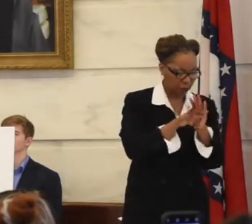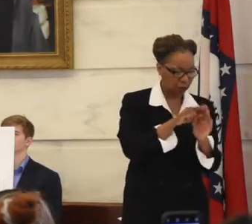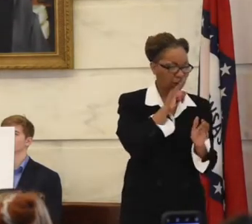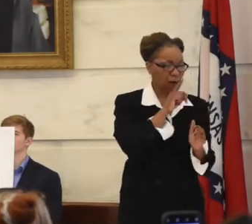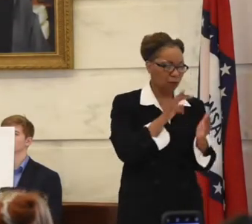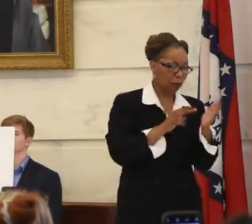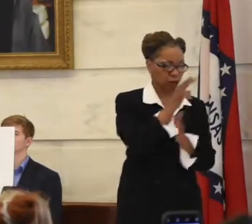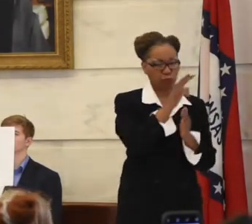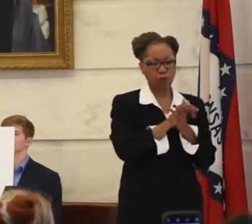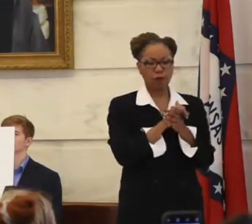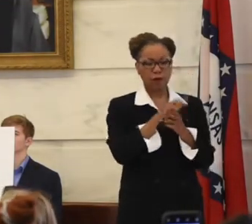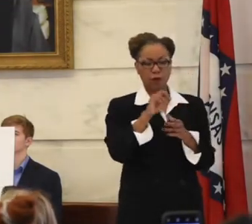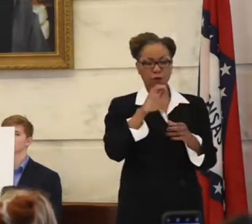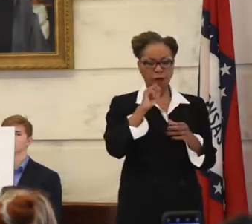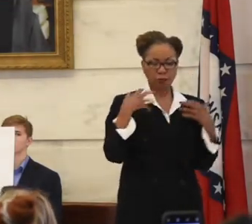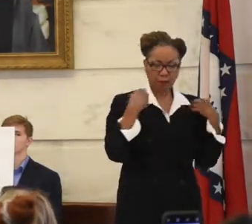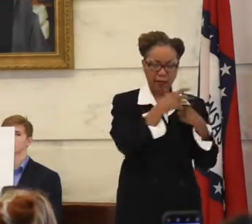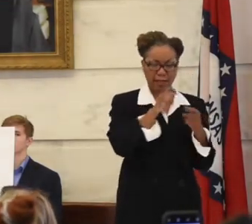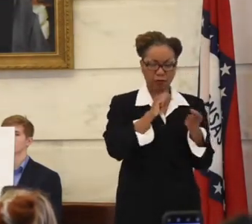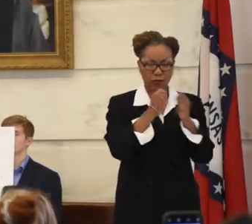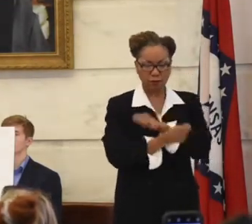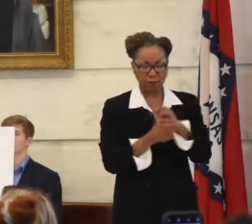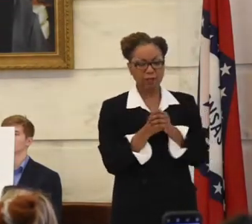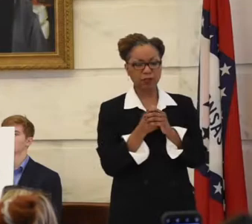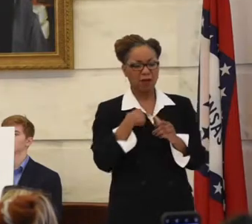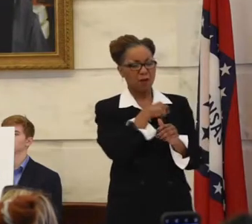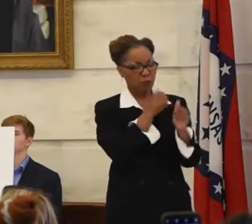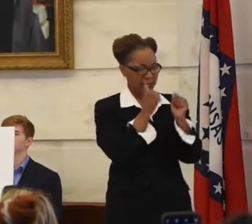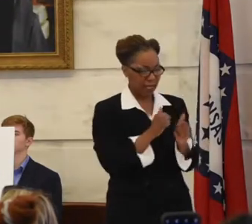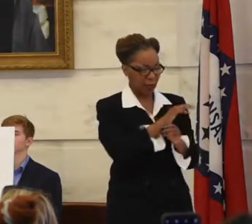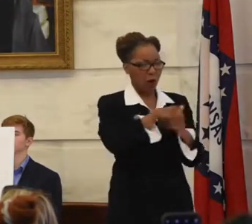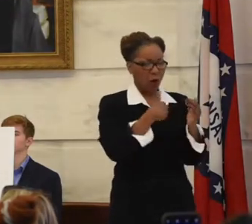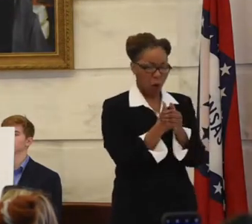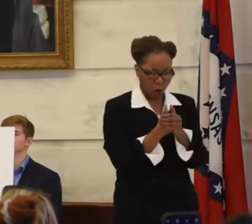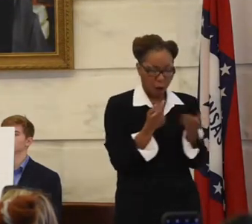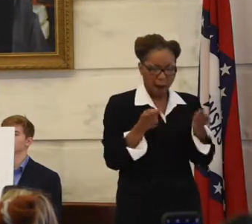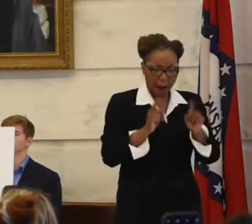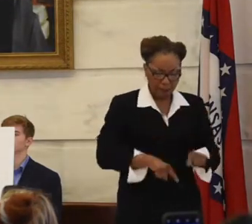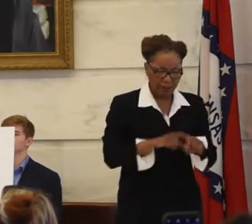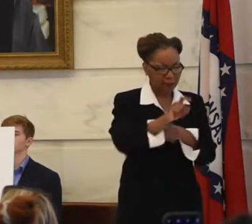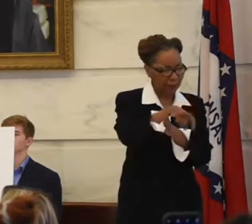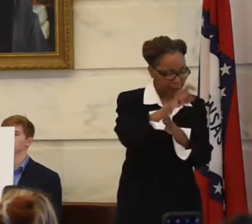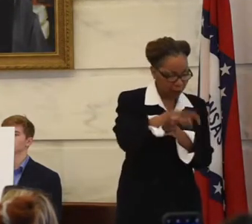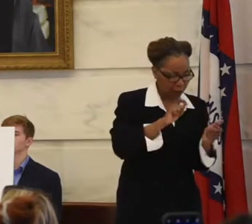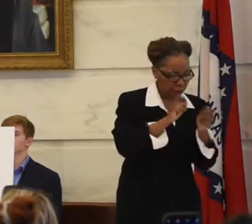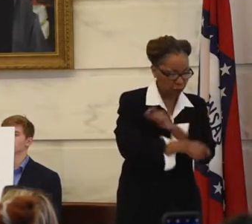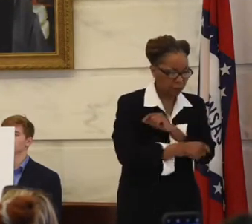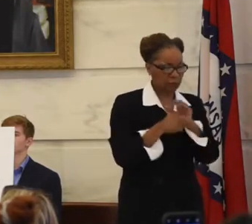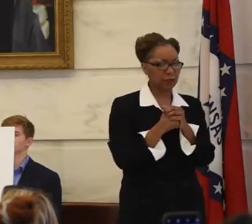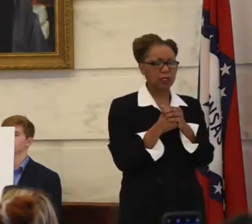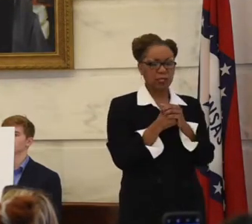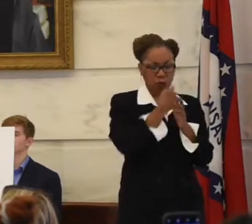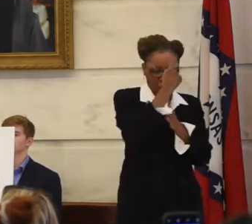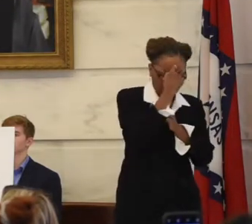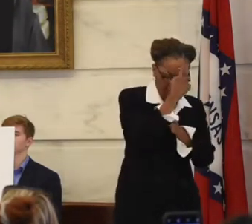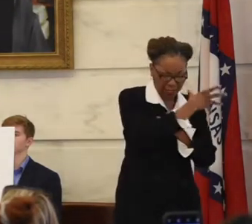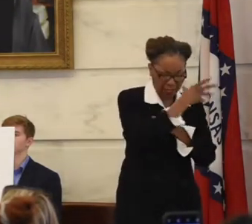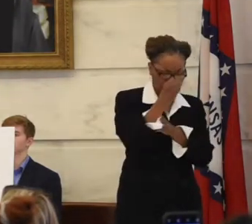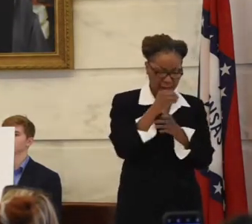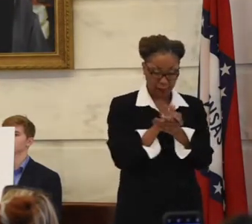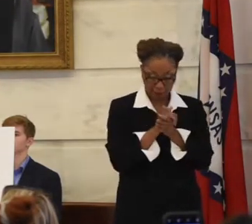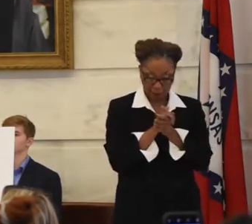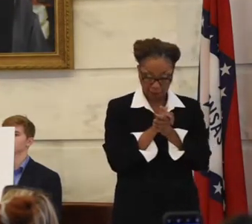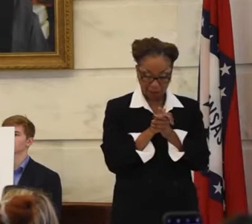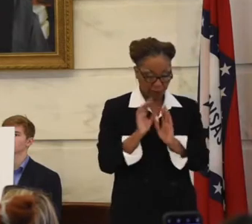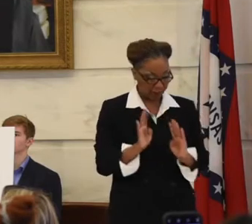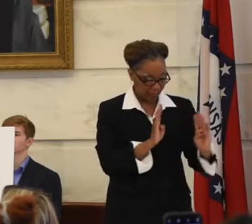truth, racial healing, and transformation, we can all bring about the necessary changes to thinking